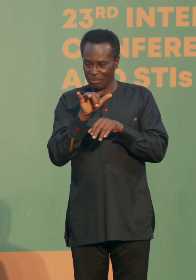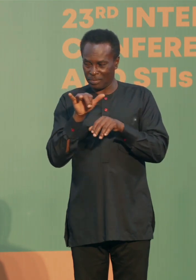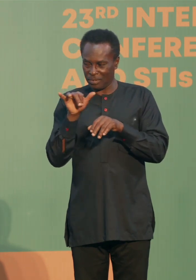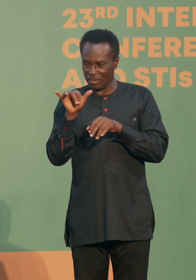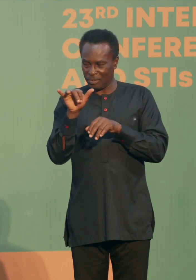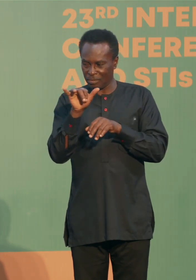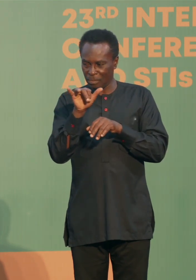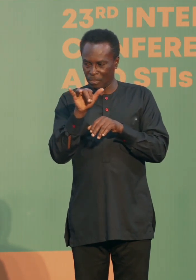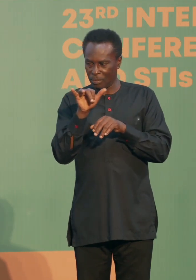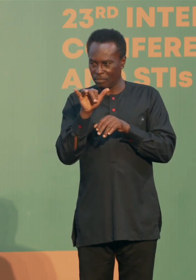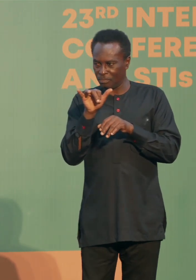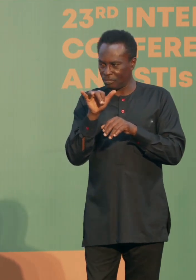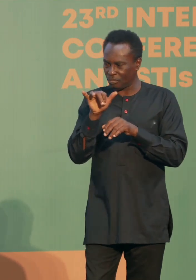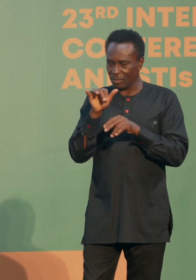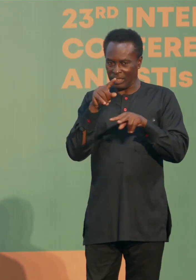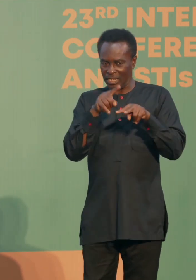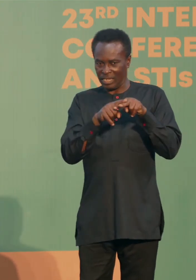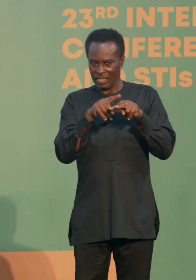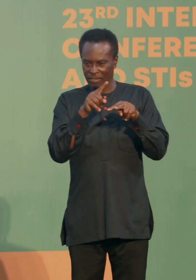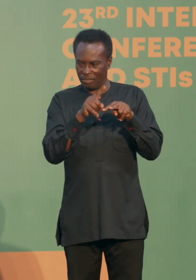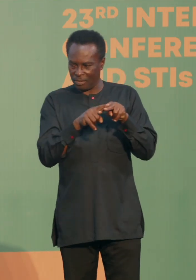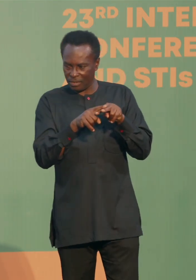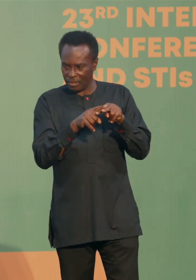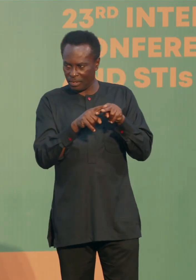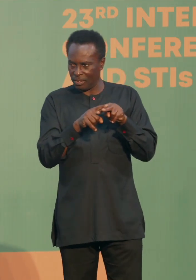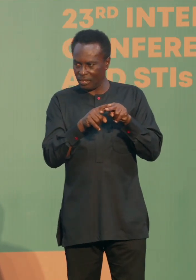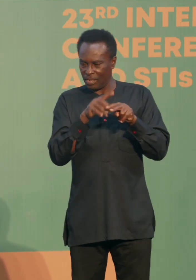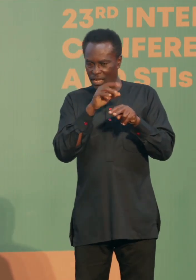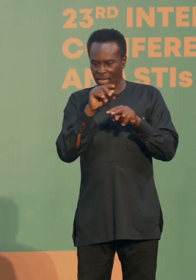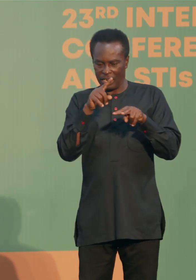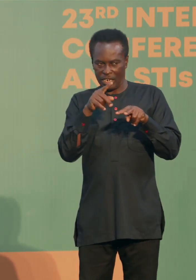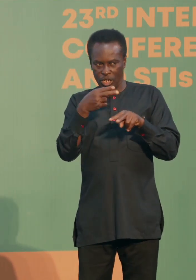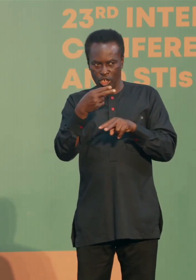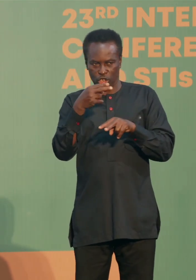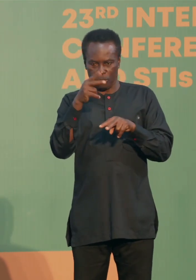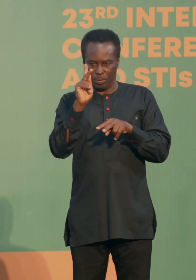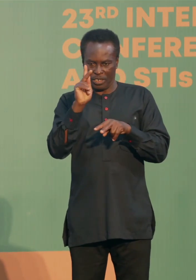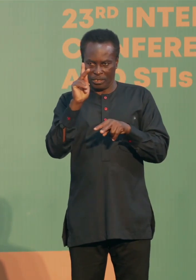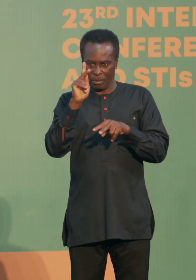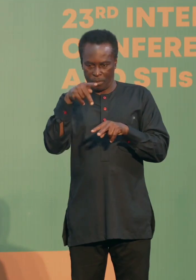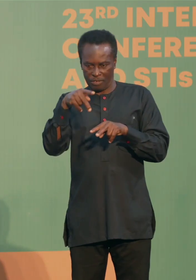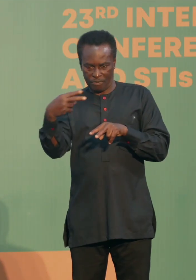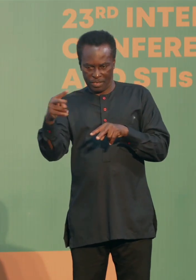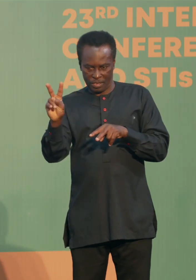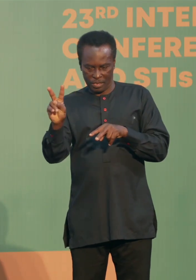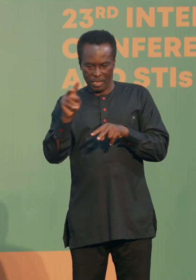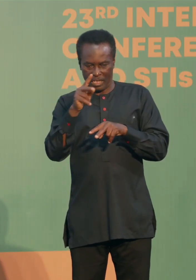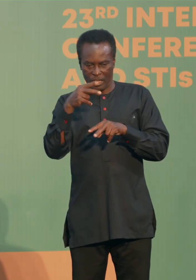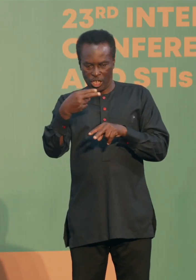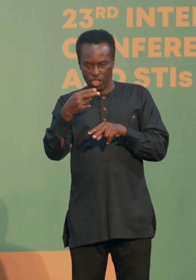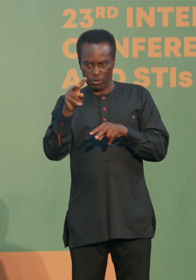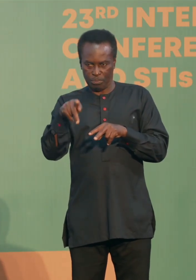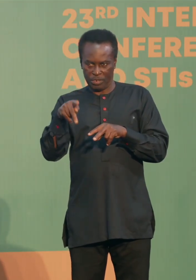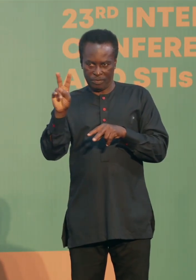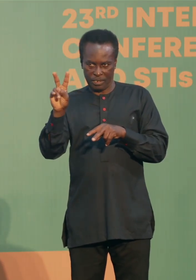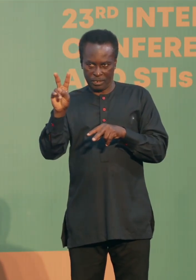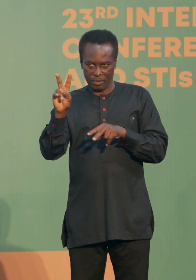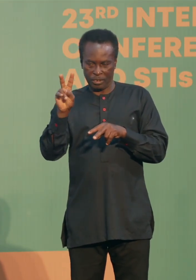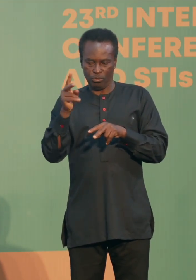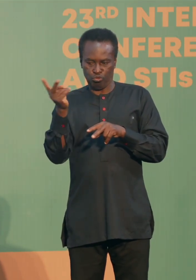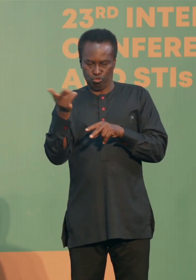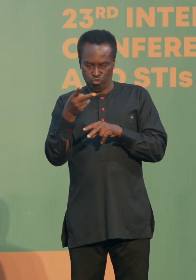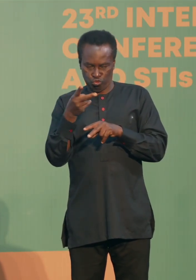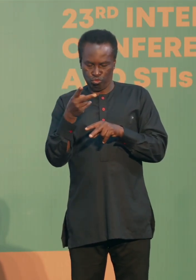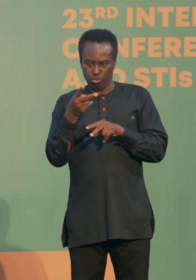very slowly. HIV and HPV enter, both of them are viruses which are sexually